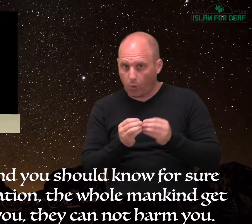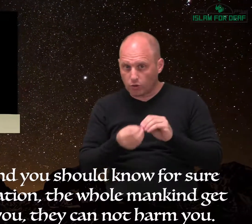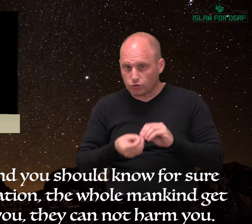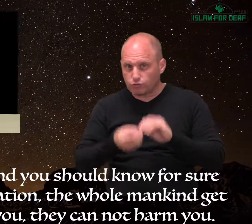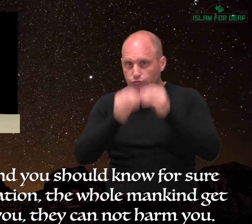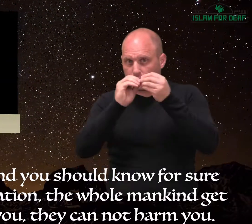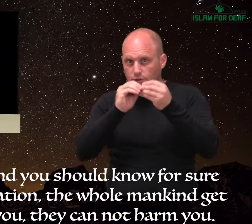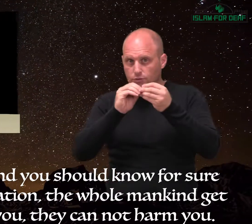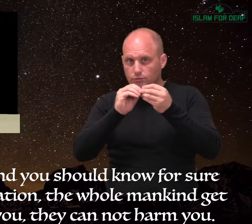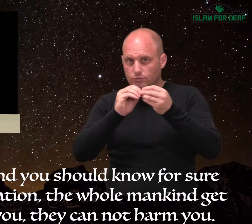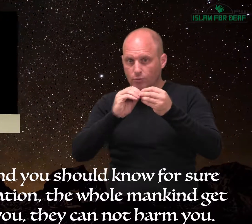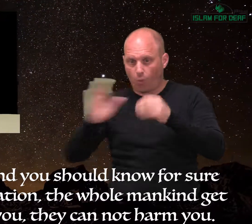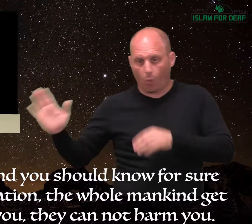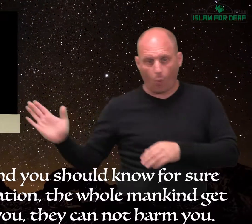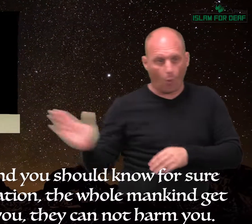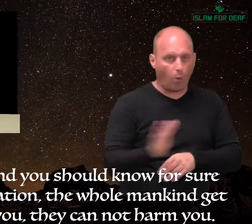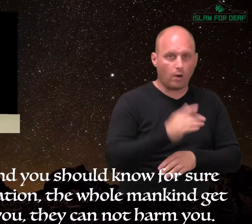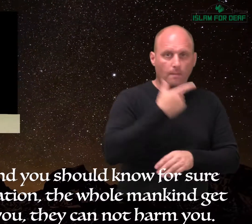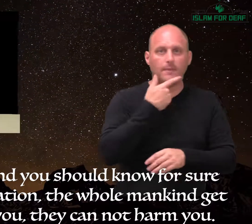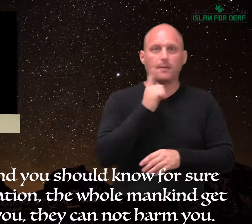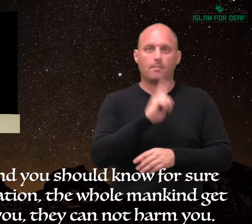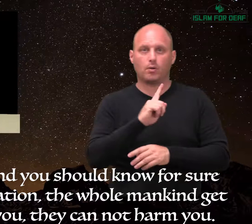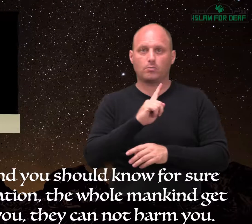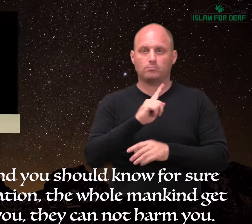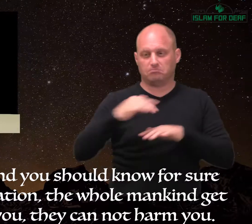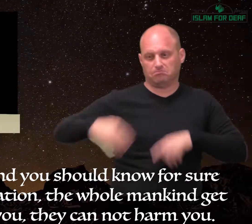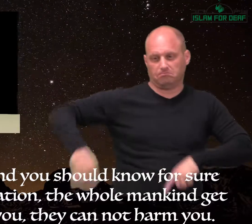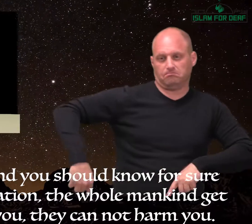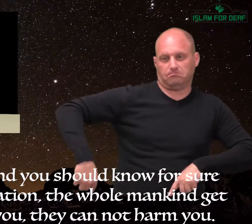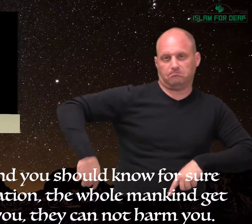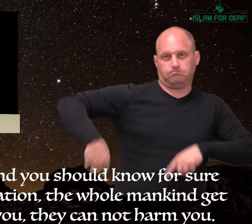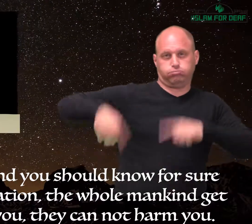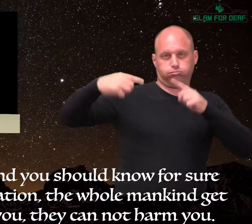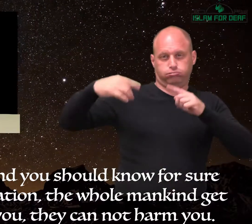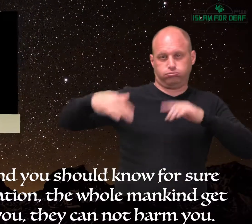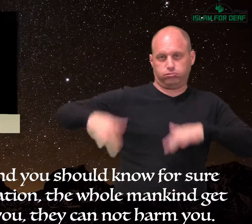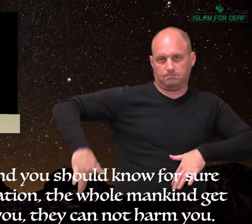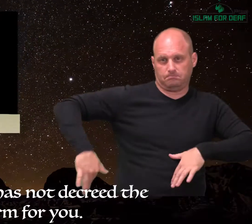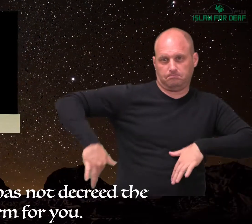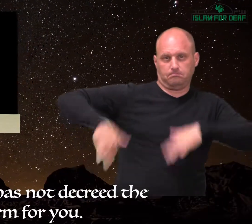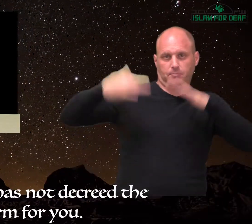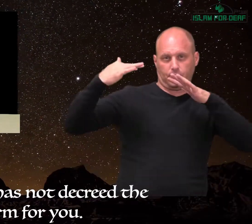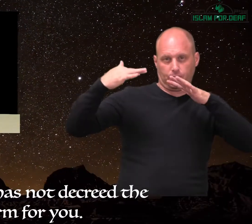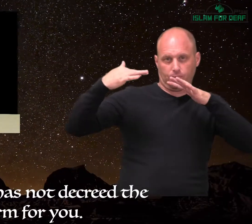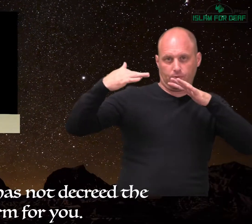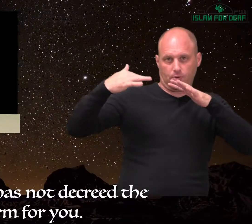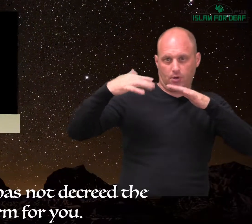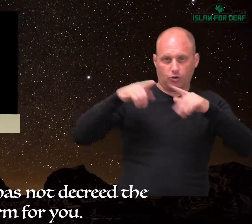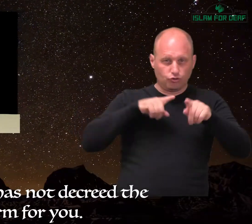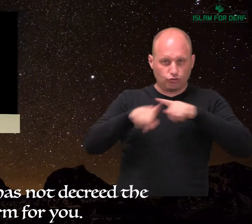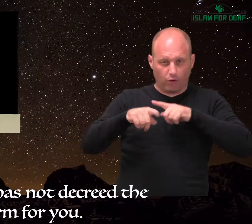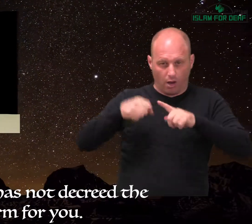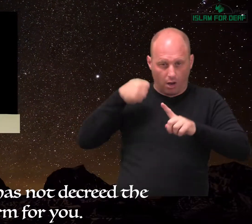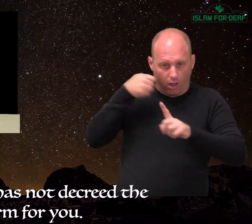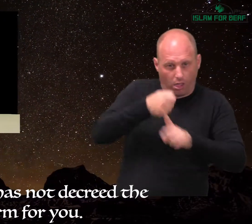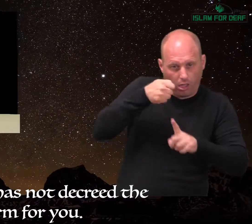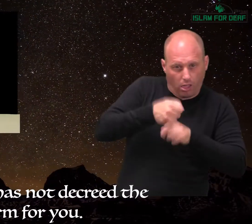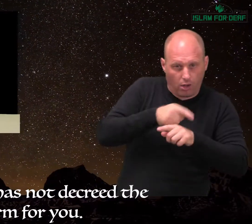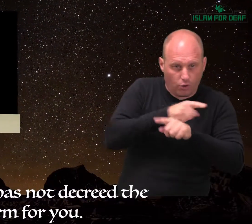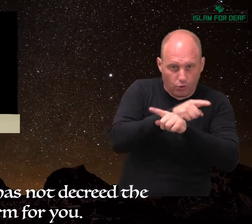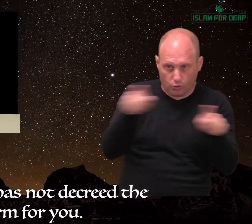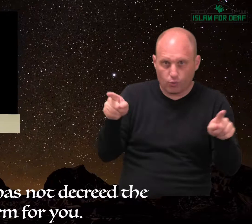the whole mankind get together to harm you, they cannot harm you. If the God has not